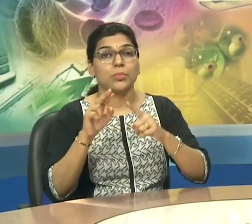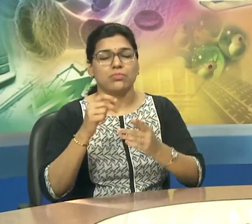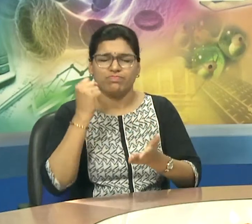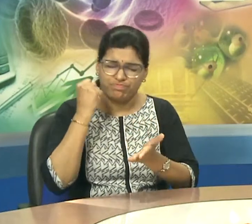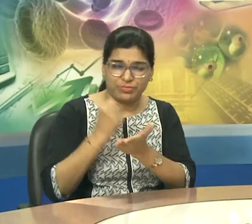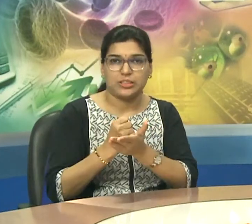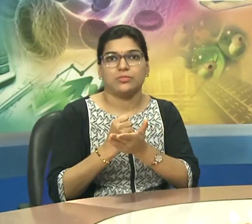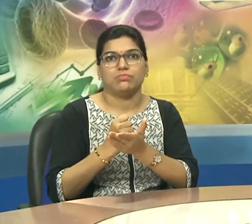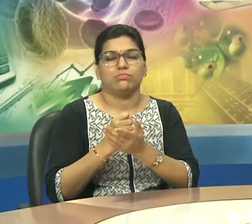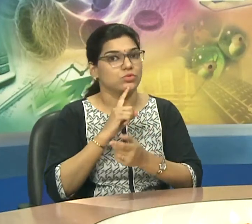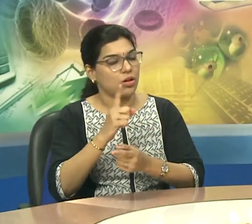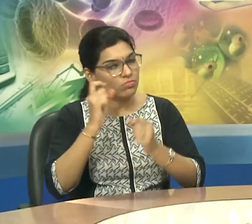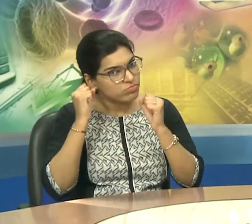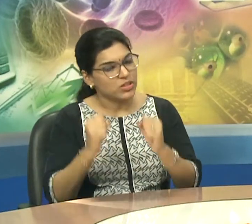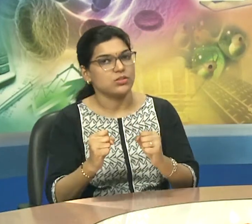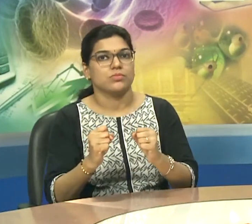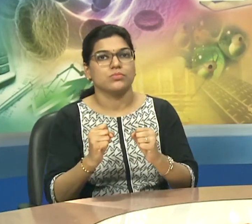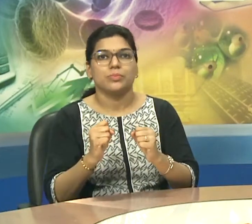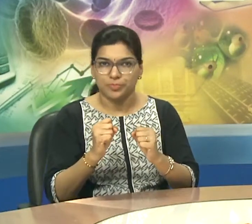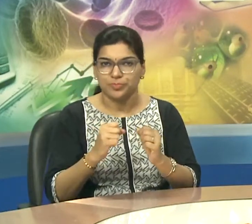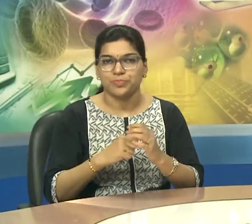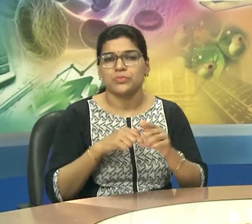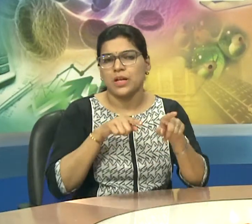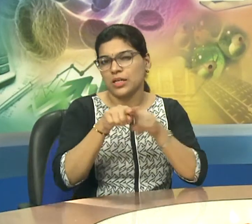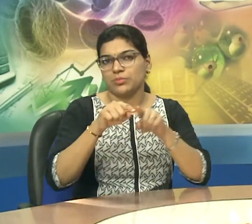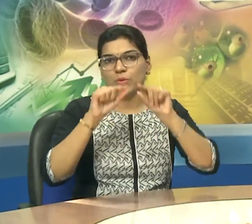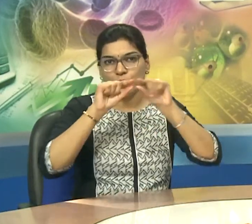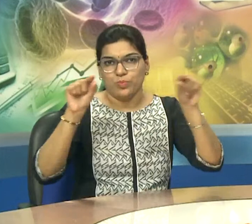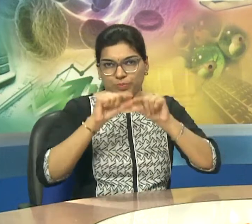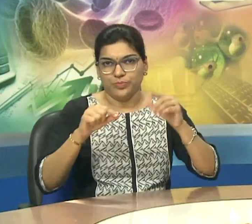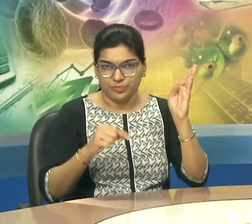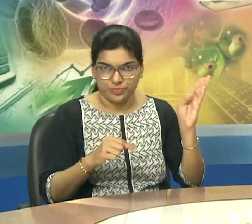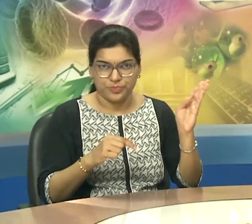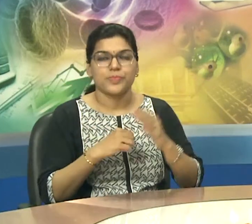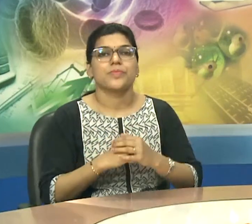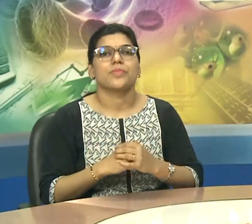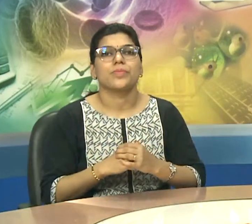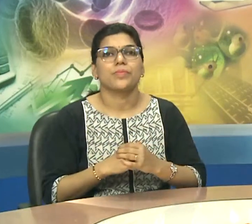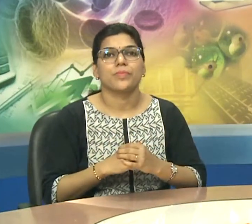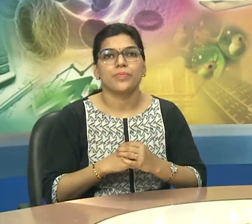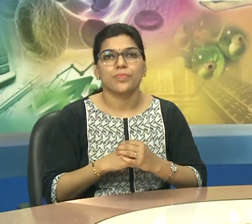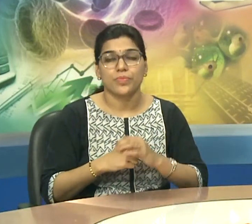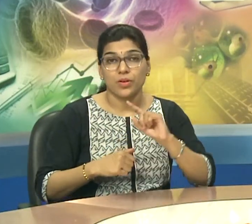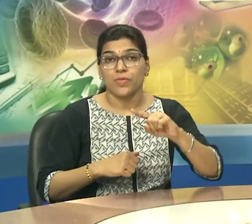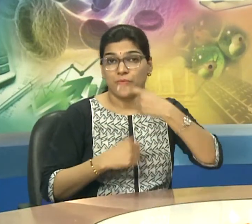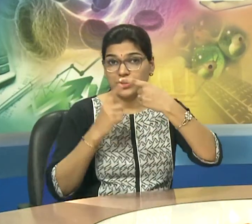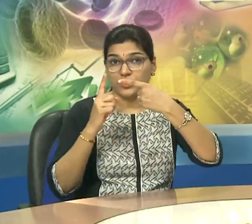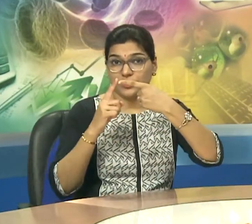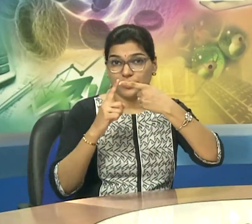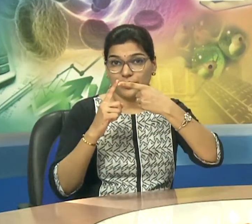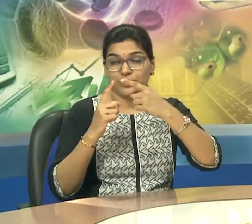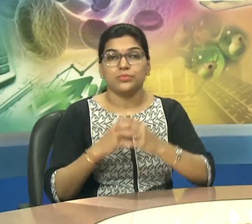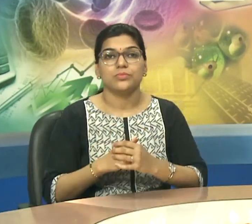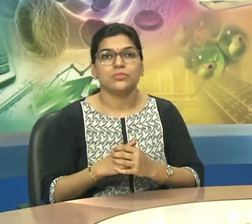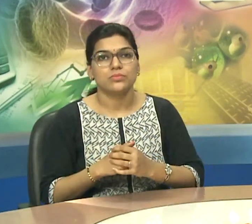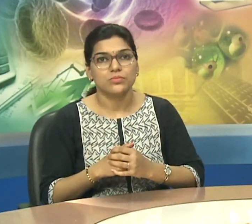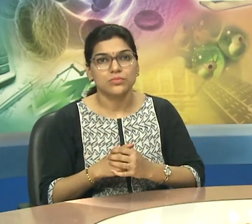Now, this modal verb is used for expressing the necessity. The first